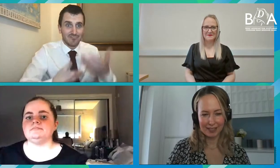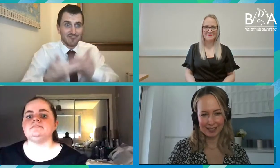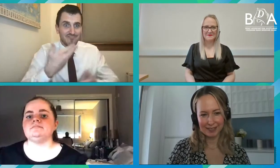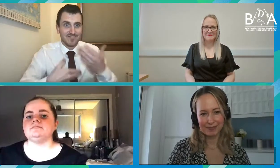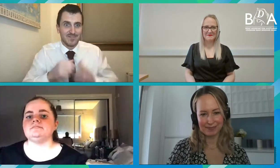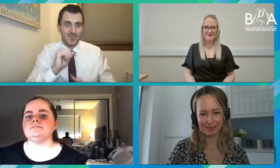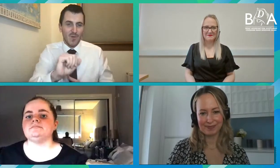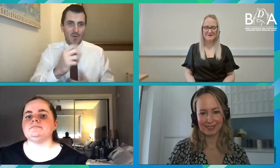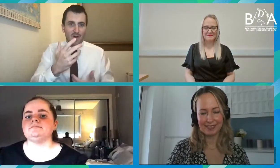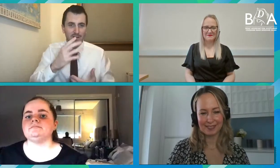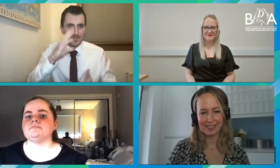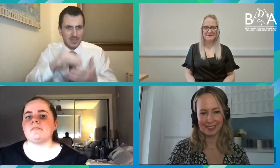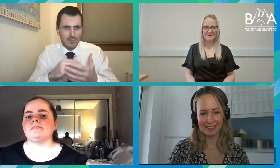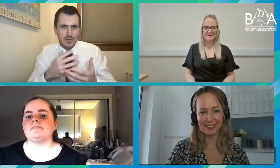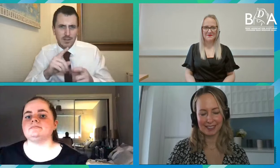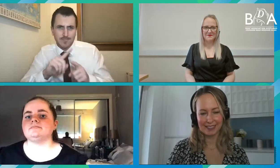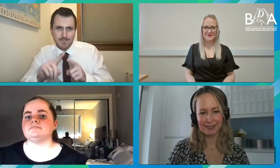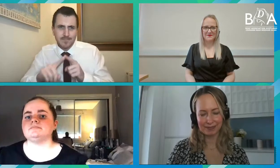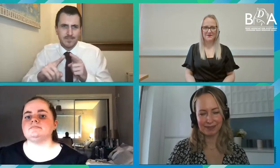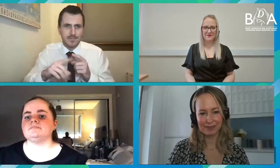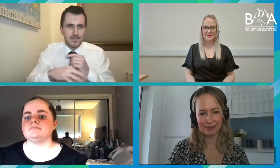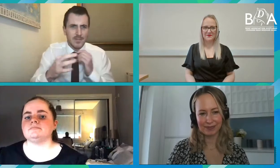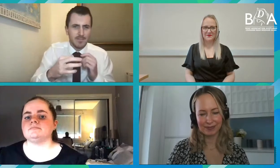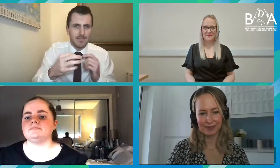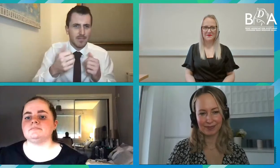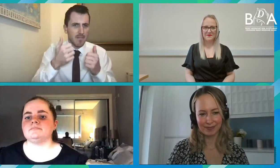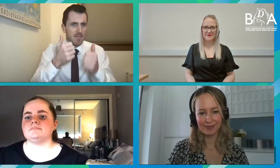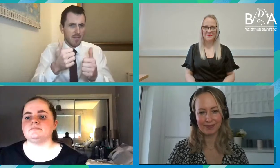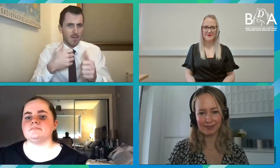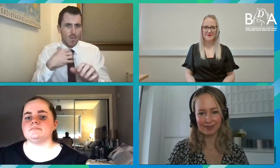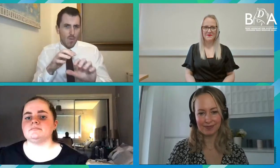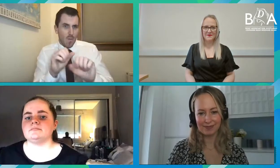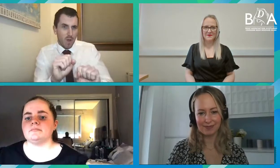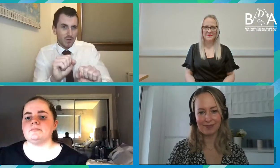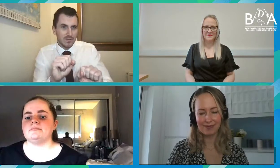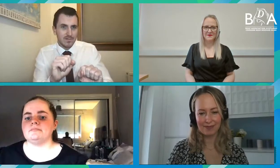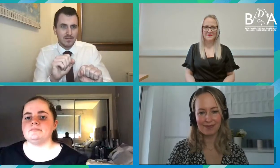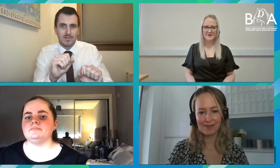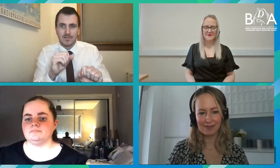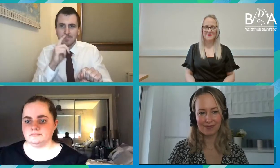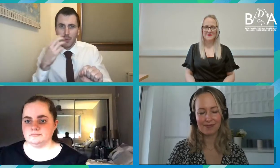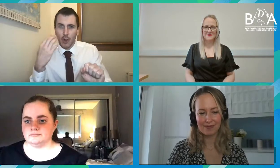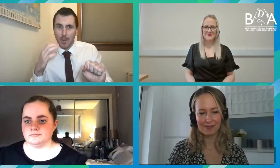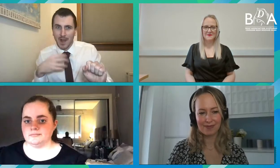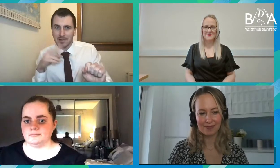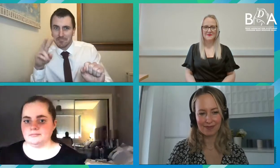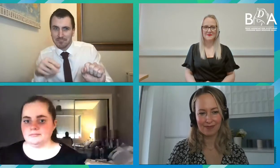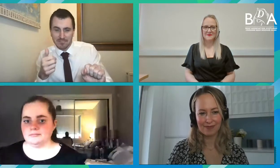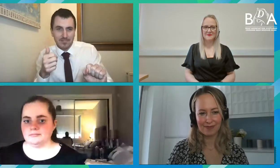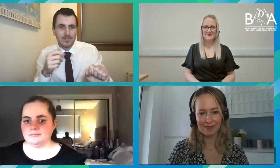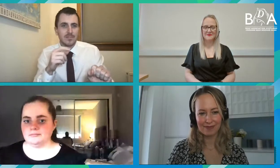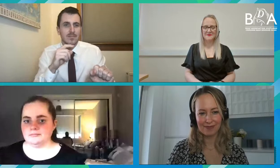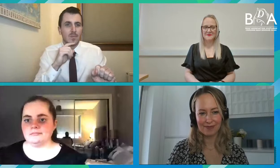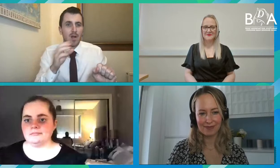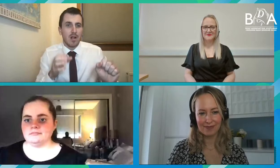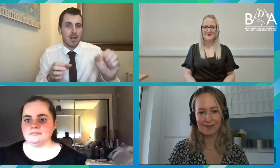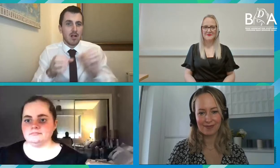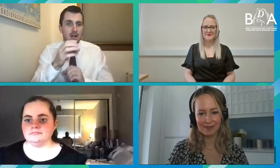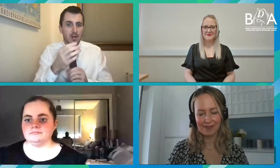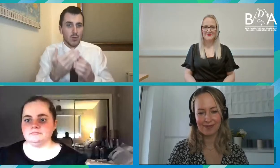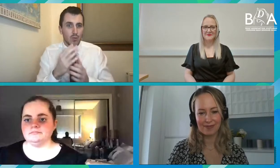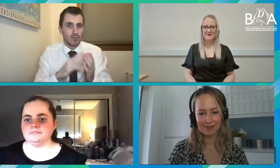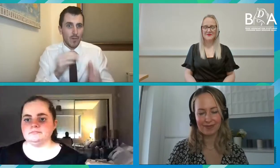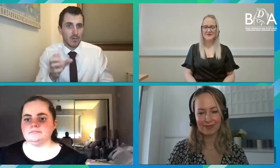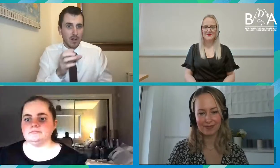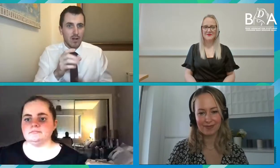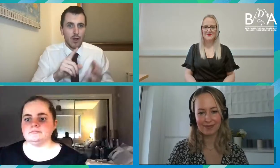Sounds exciting. Sounds really exciting. And I think your experience of the apprenticeship programme is kind of inspirational for all